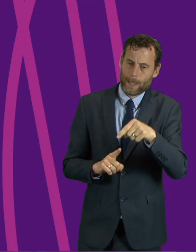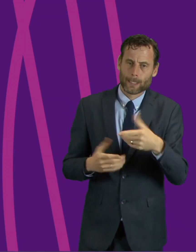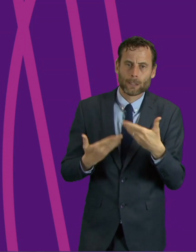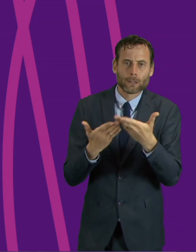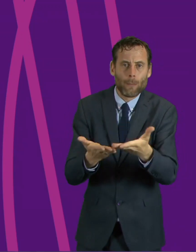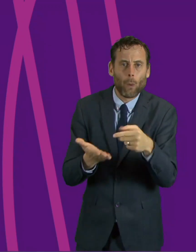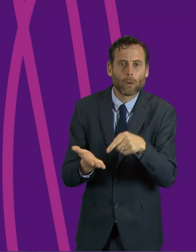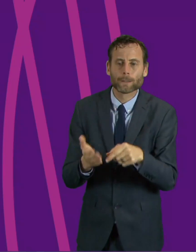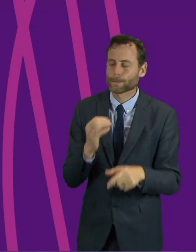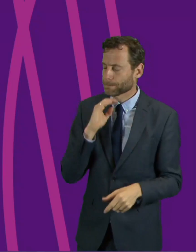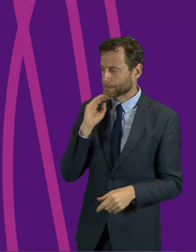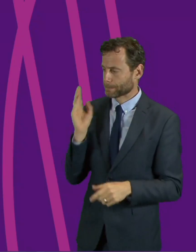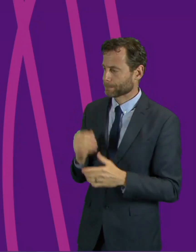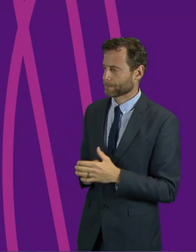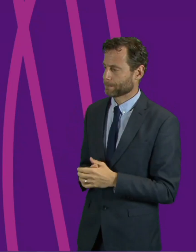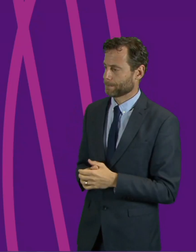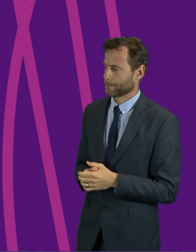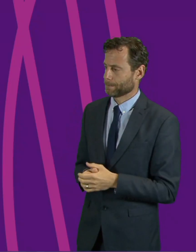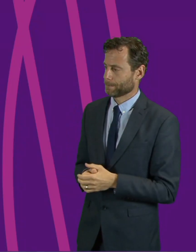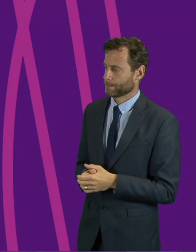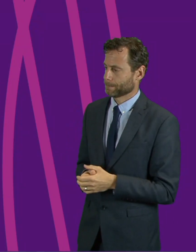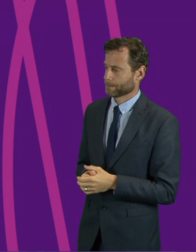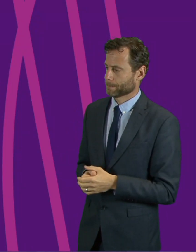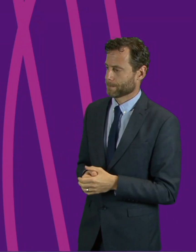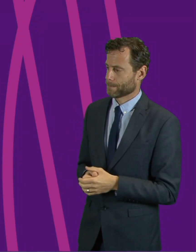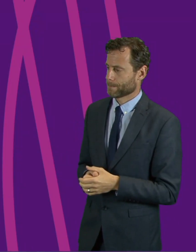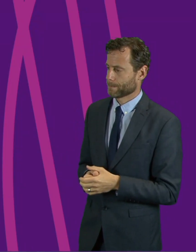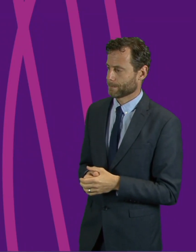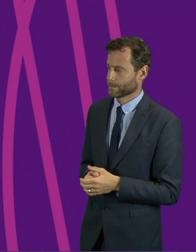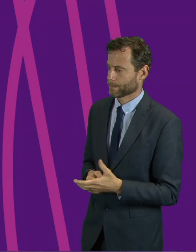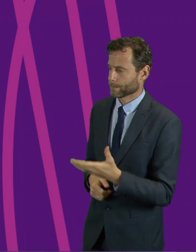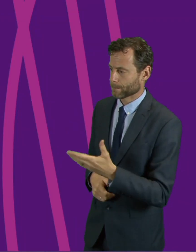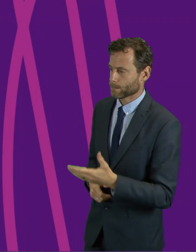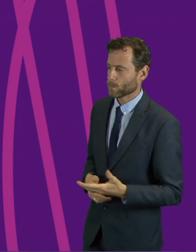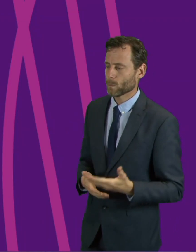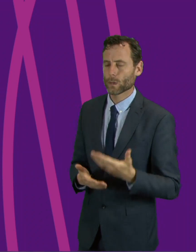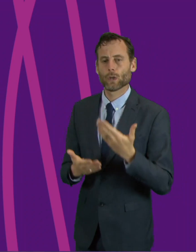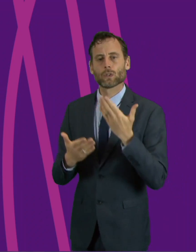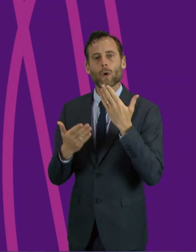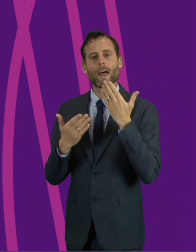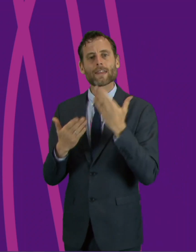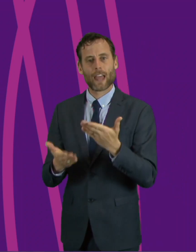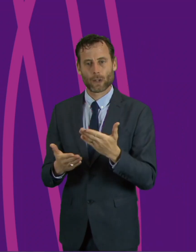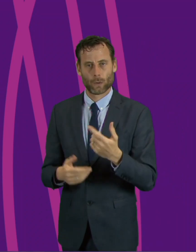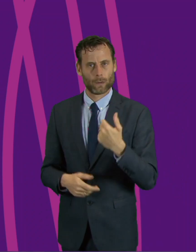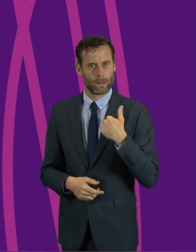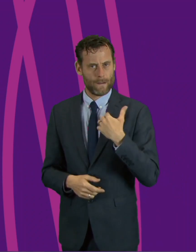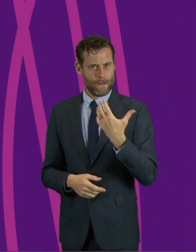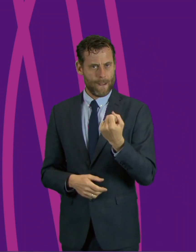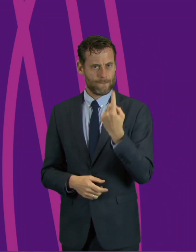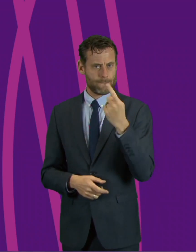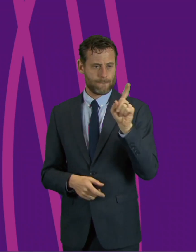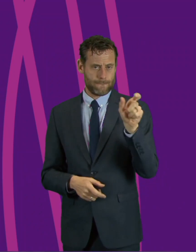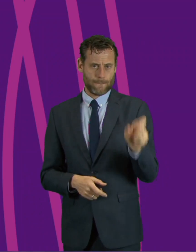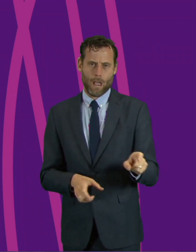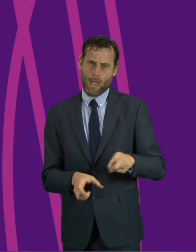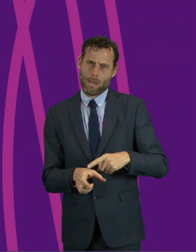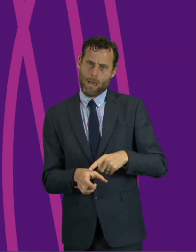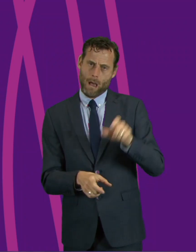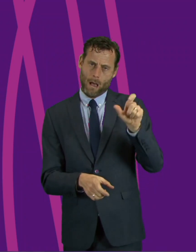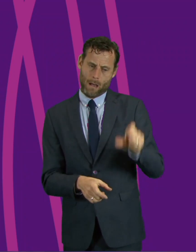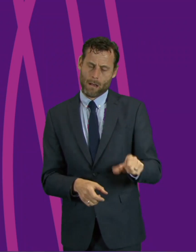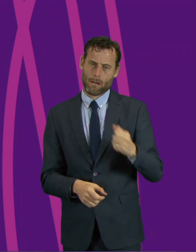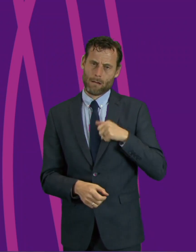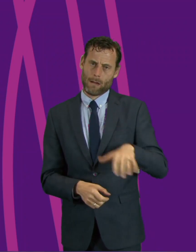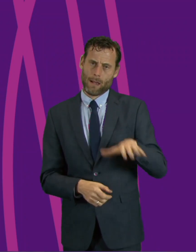future. Joan McAlpine, to be followed by Mike Rumbles. Thank you very much. I have a young constituent, Hannah Jack, who